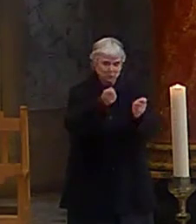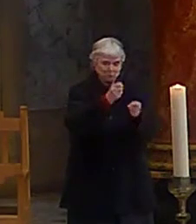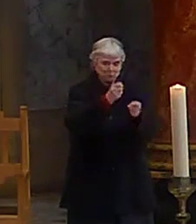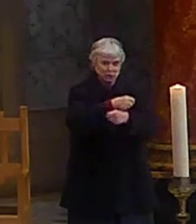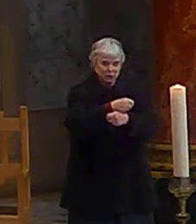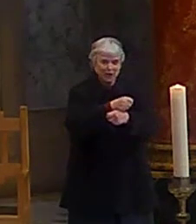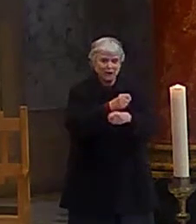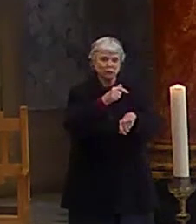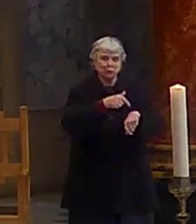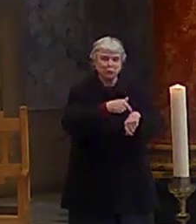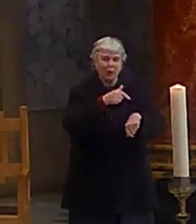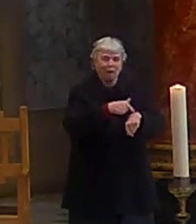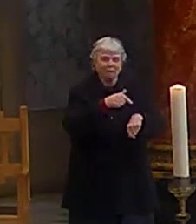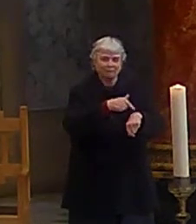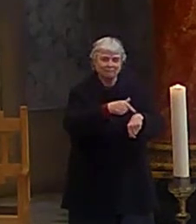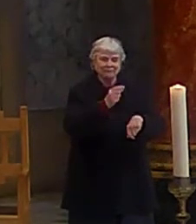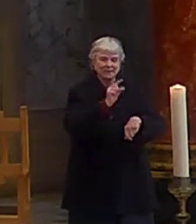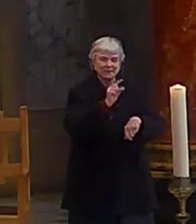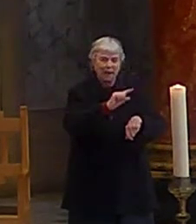your clock